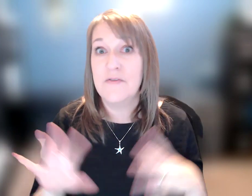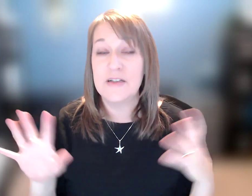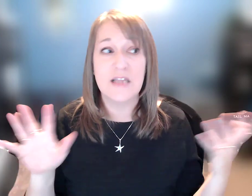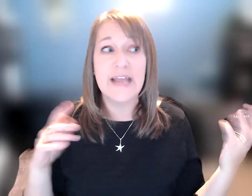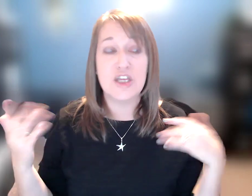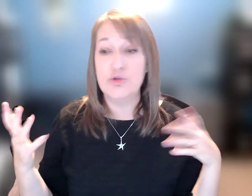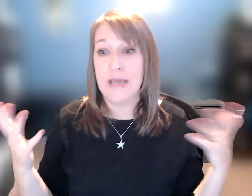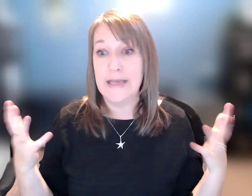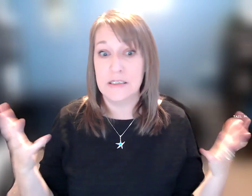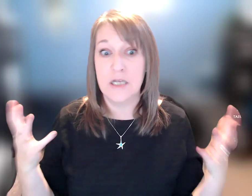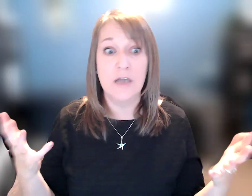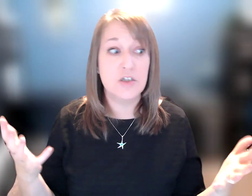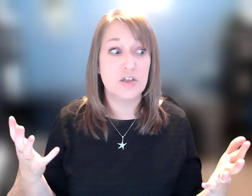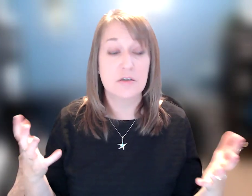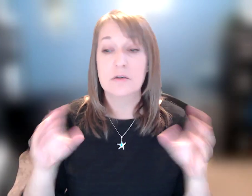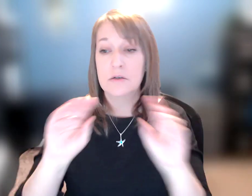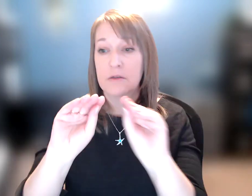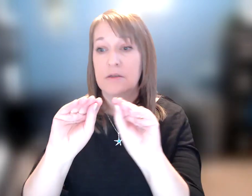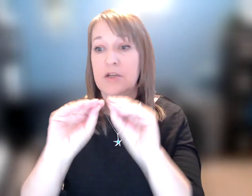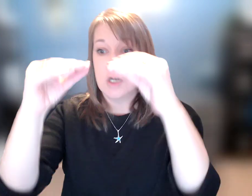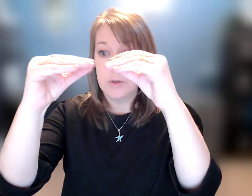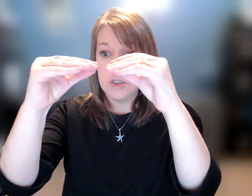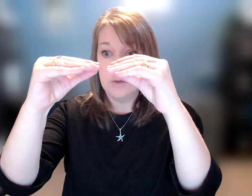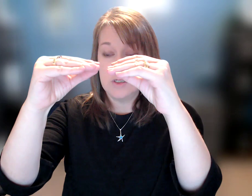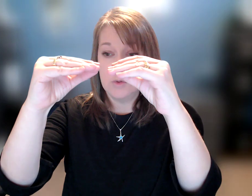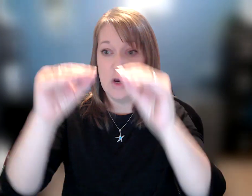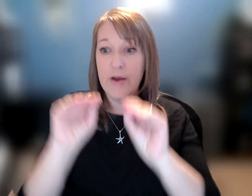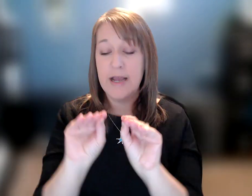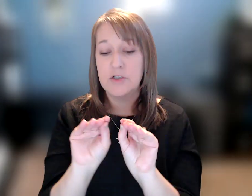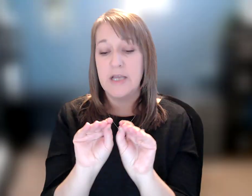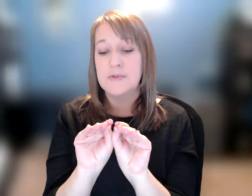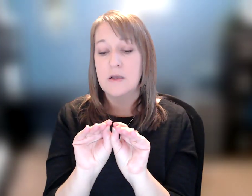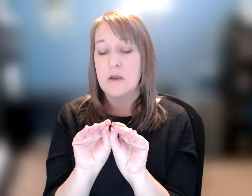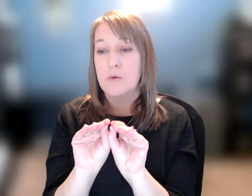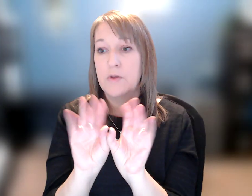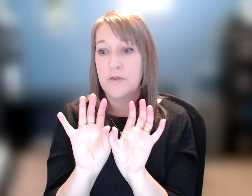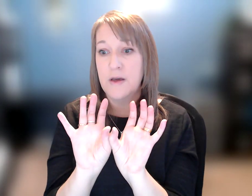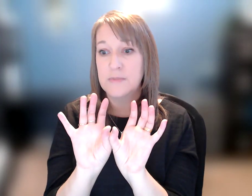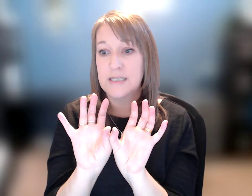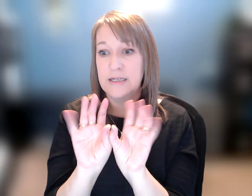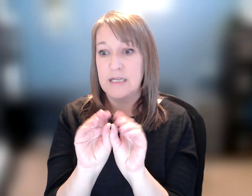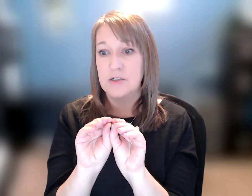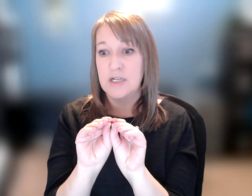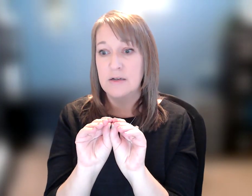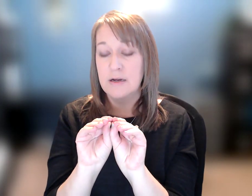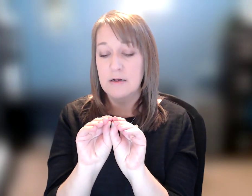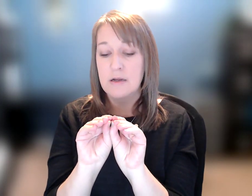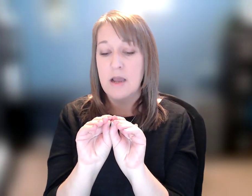it's light that you can't touch, then you start with two squished O hand shapes with your thumbs kind of touching there and